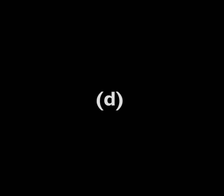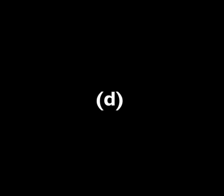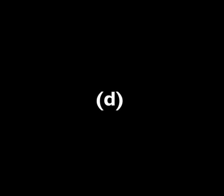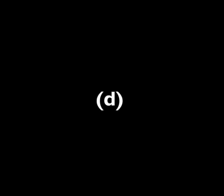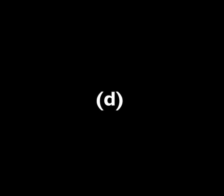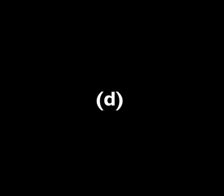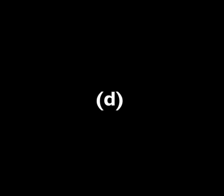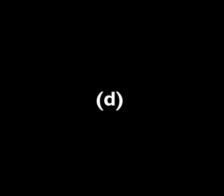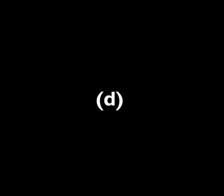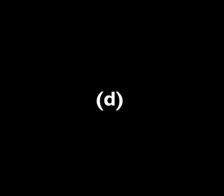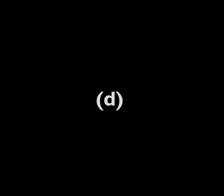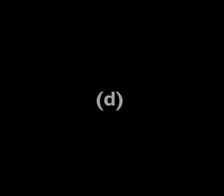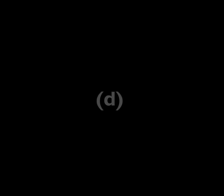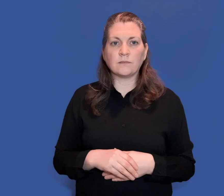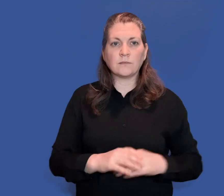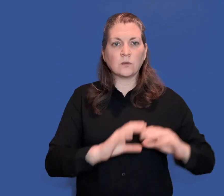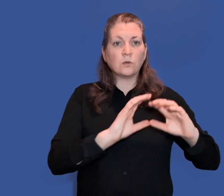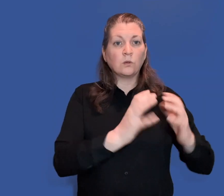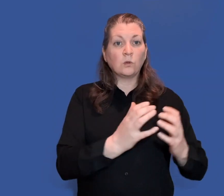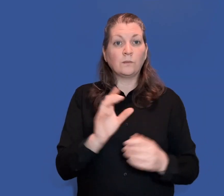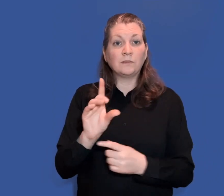which has a proposed budget of $4 million.